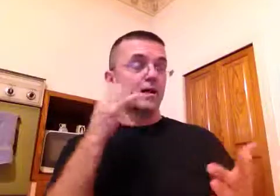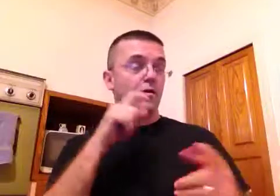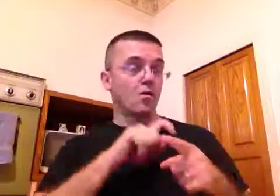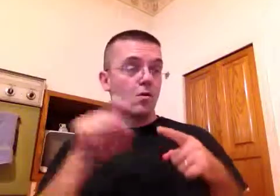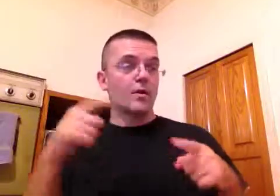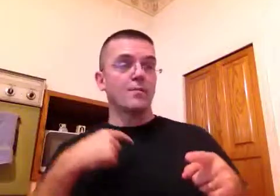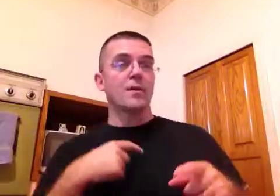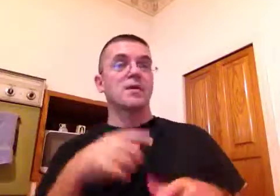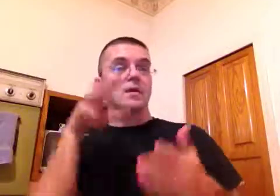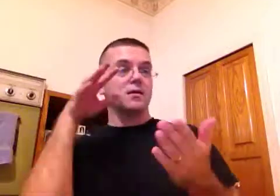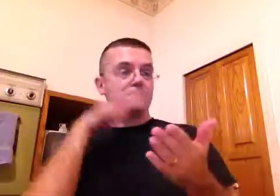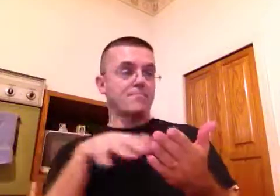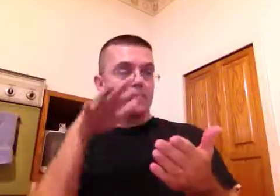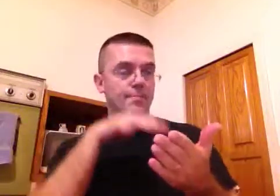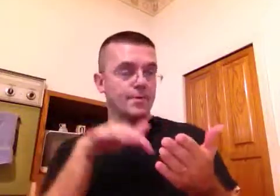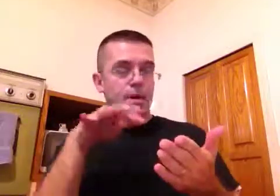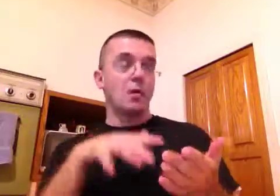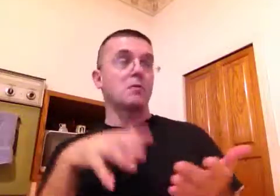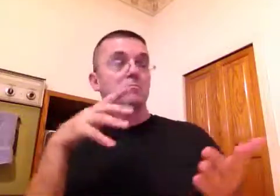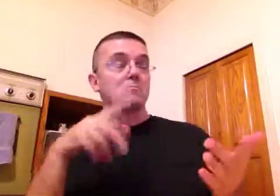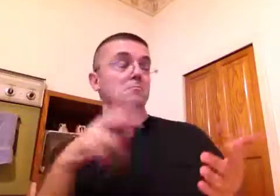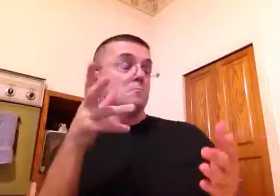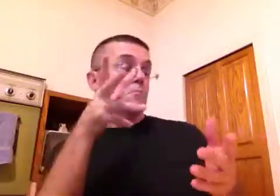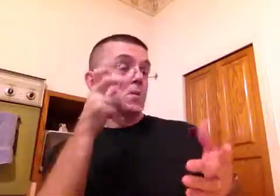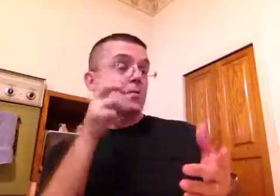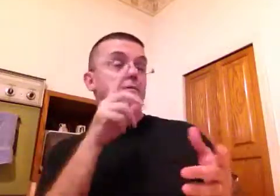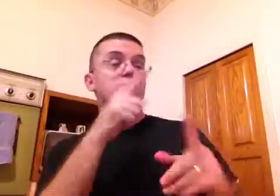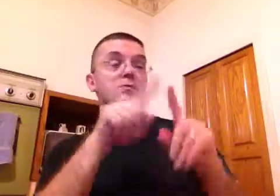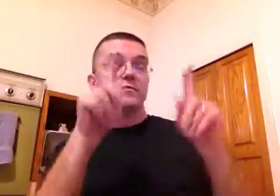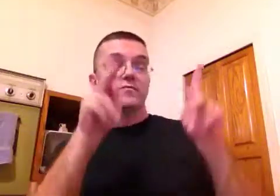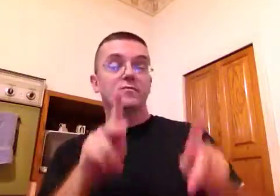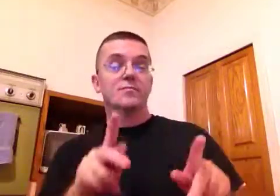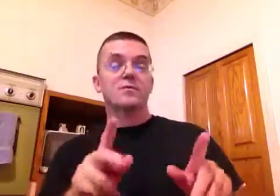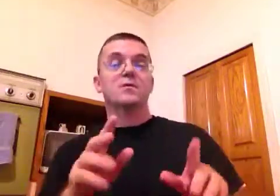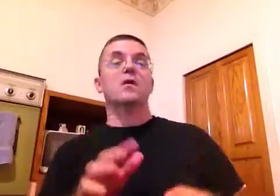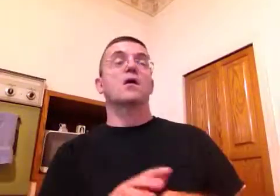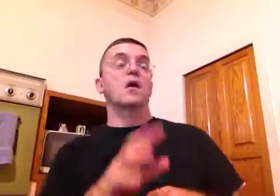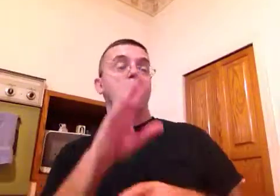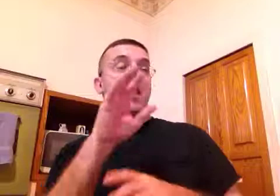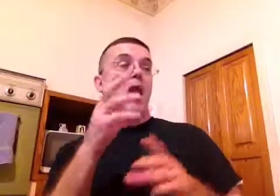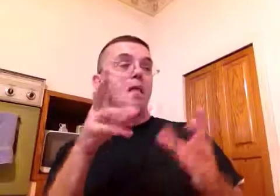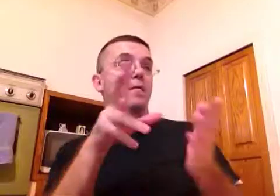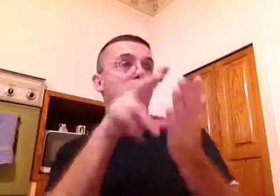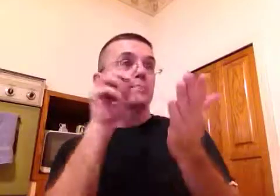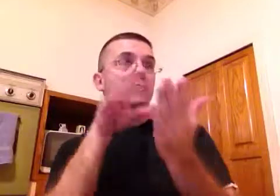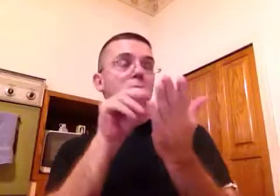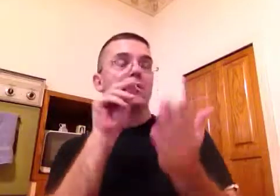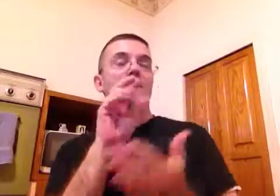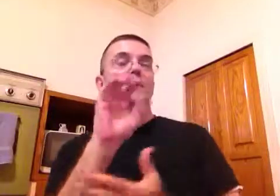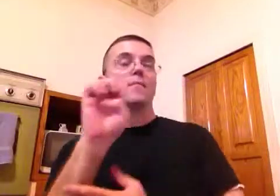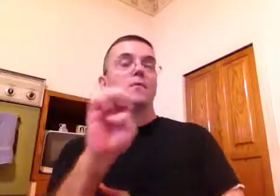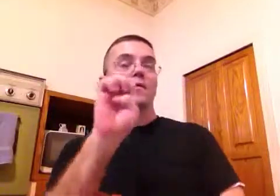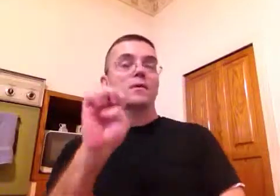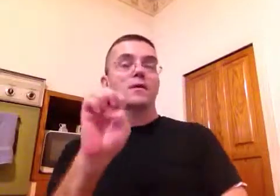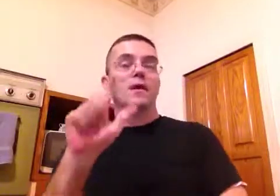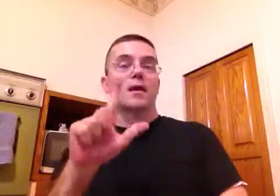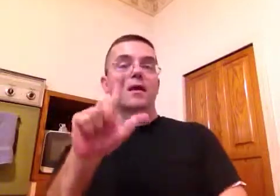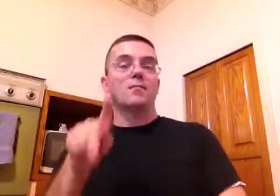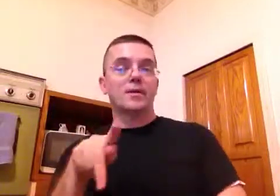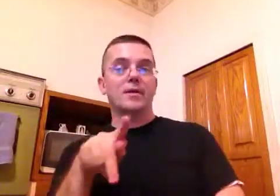Listen to some other sources. Go sit down with that endorsed local provider, and you'll get some other ideas. Great question. Thank you for joining us. You can